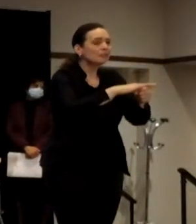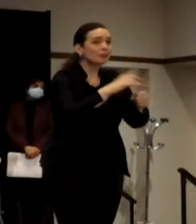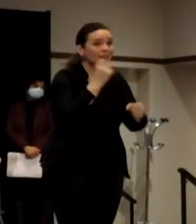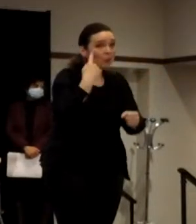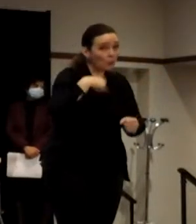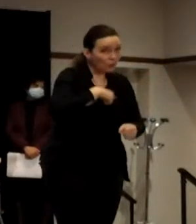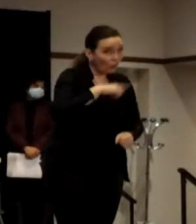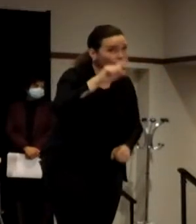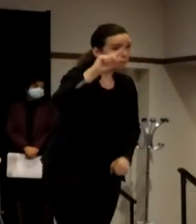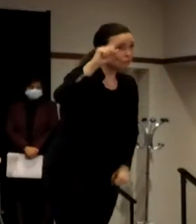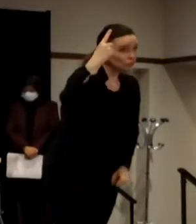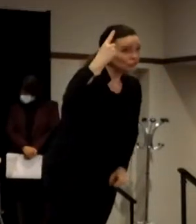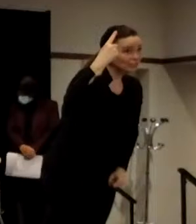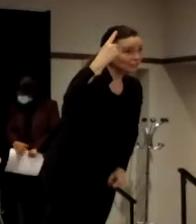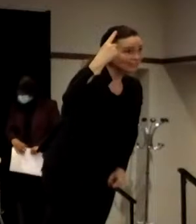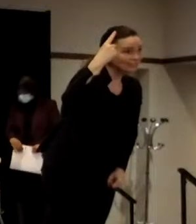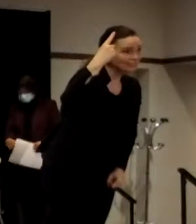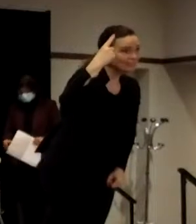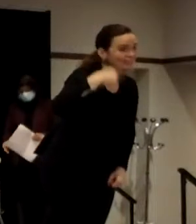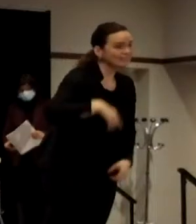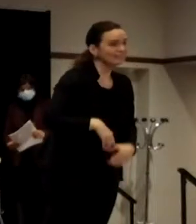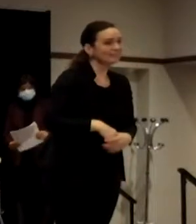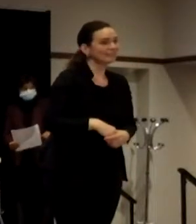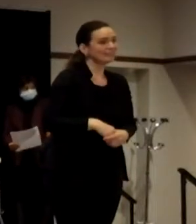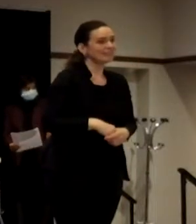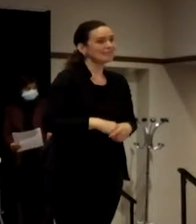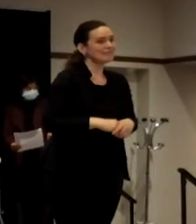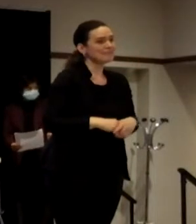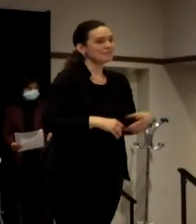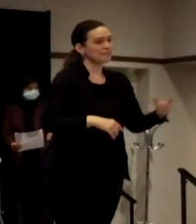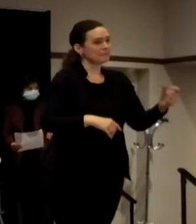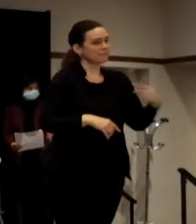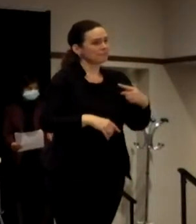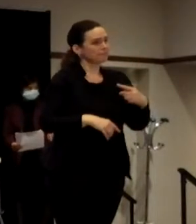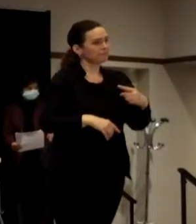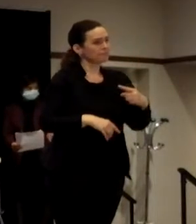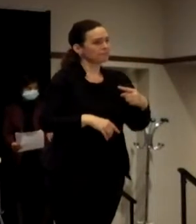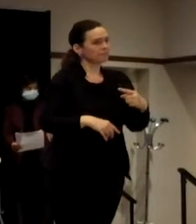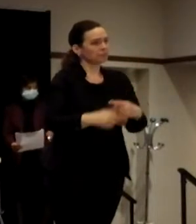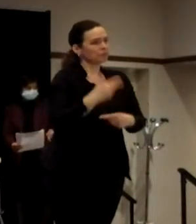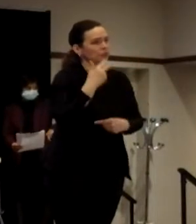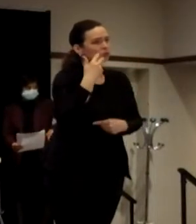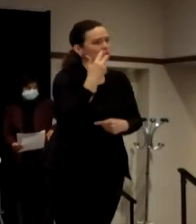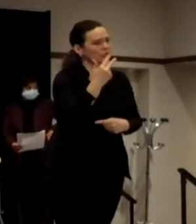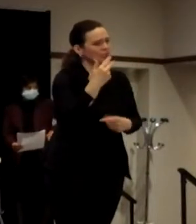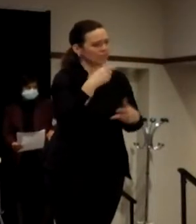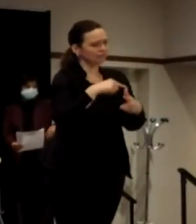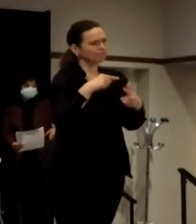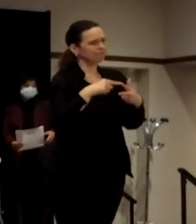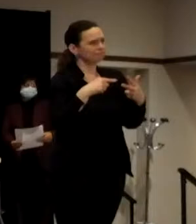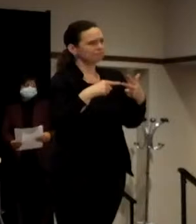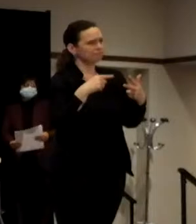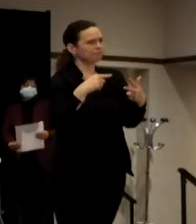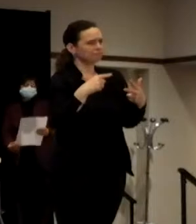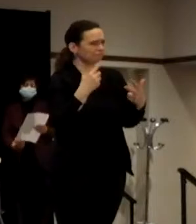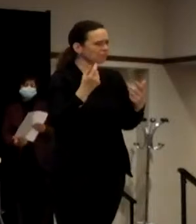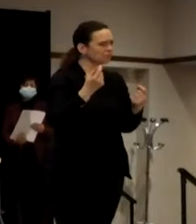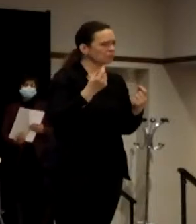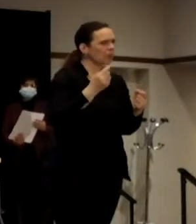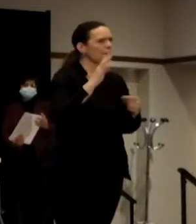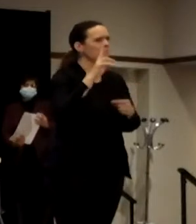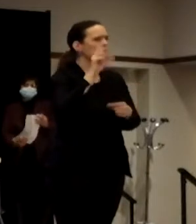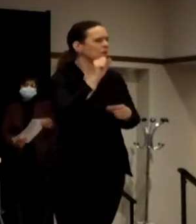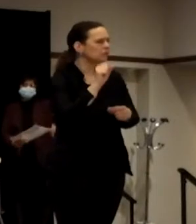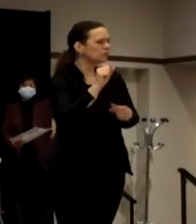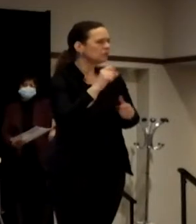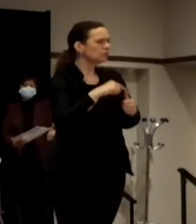the 3-foot guideline, would that extend to the buses also, and would they have partitions? Yeah, I think